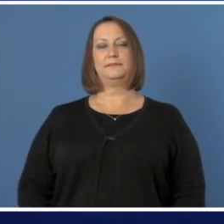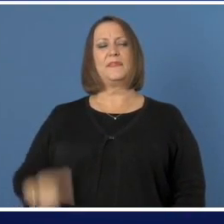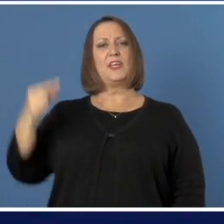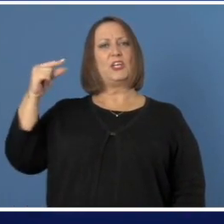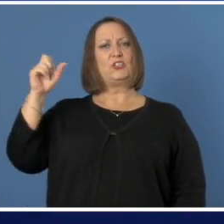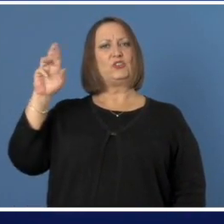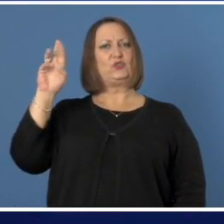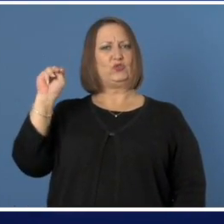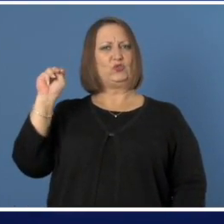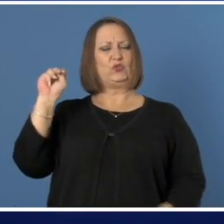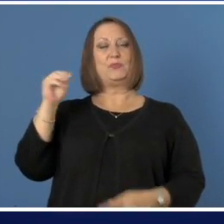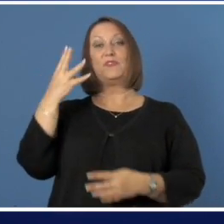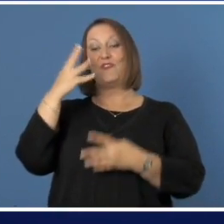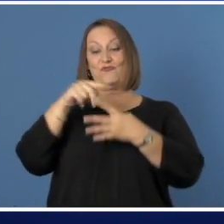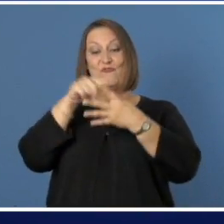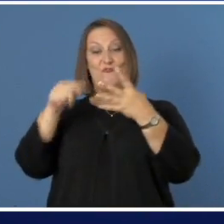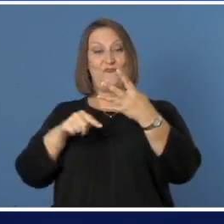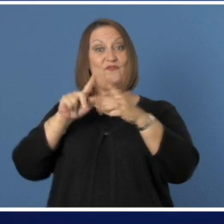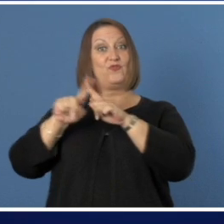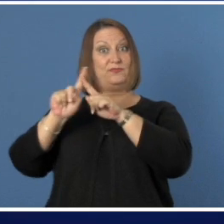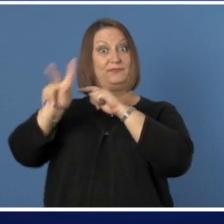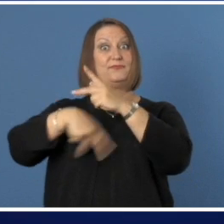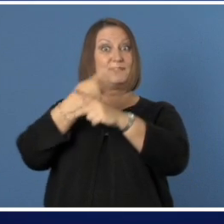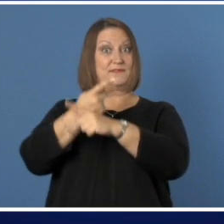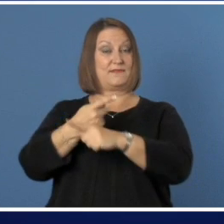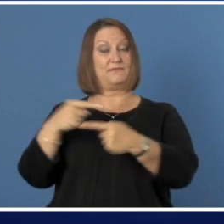There are four main types of germs.